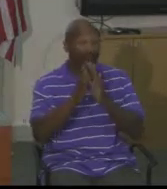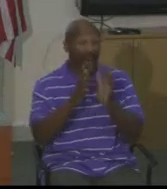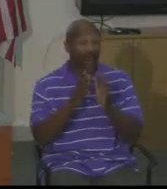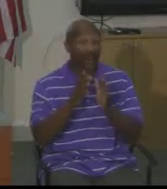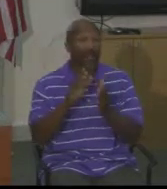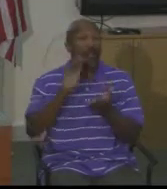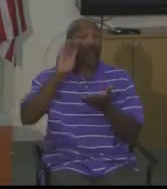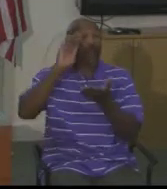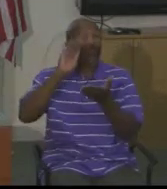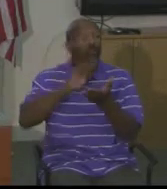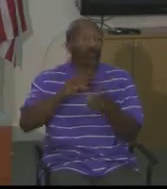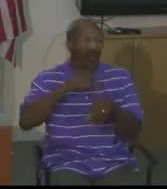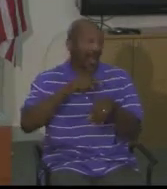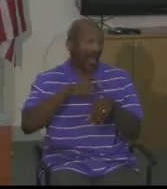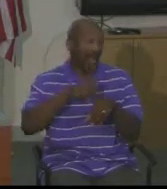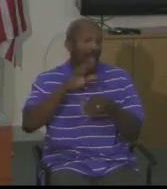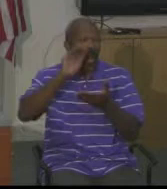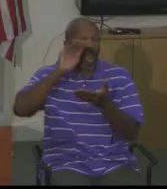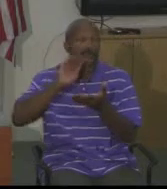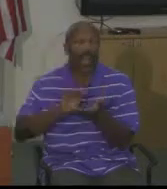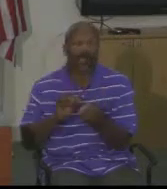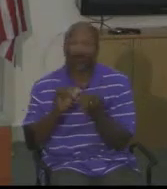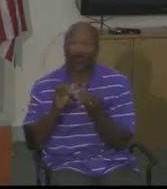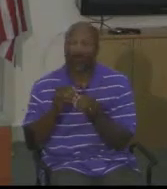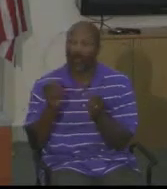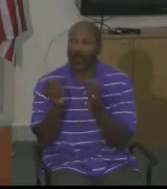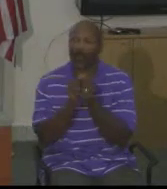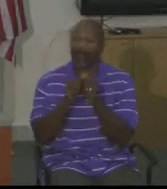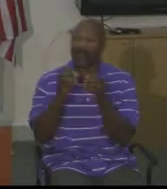second, or less.